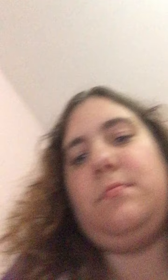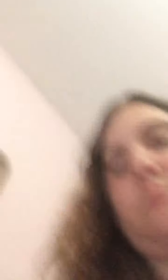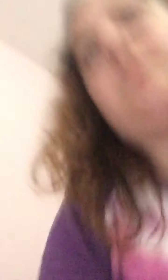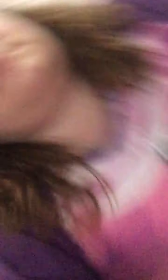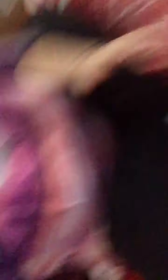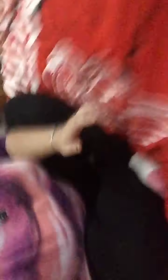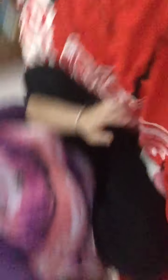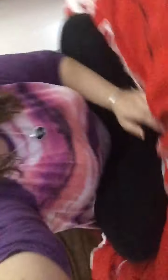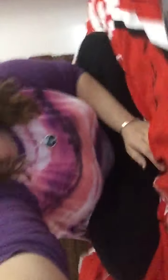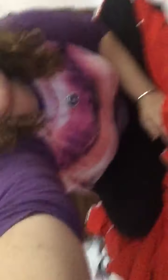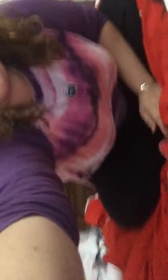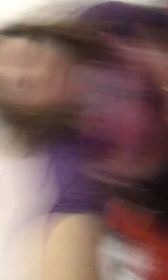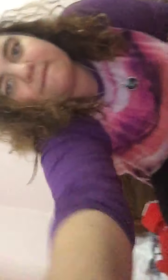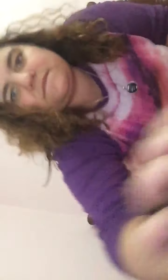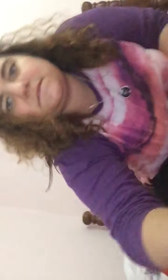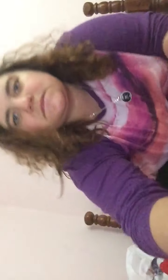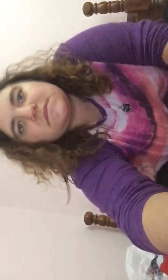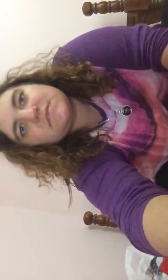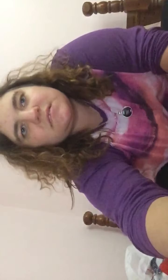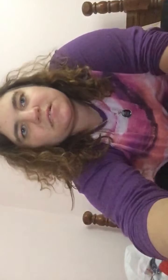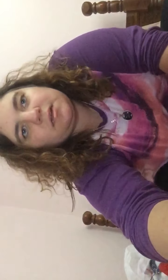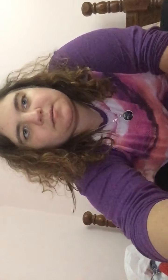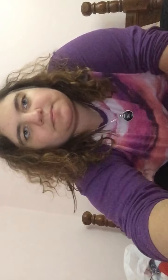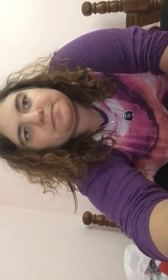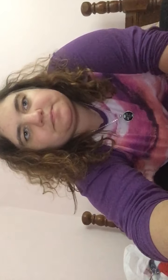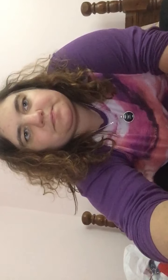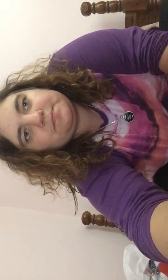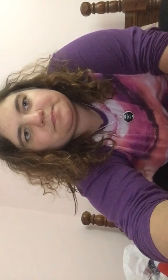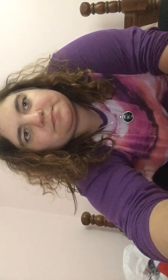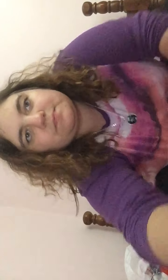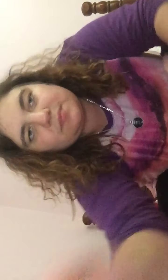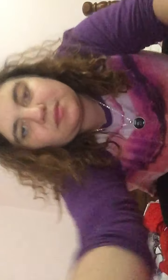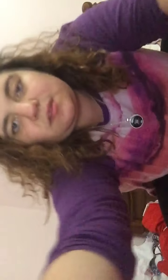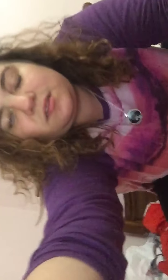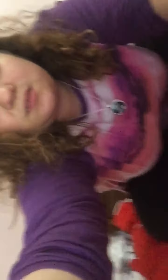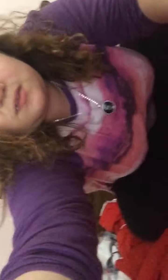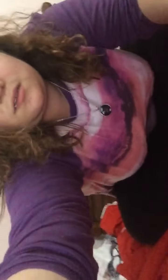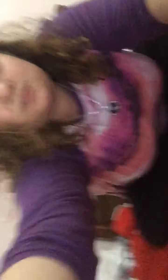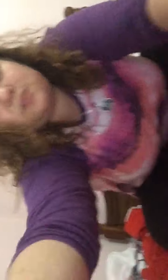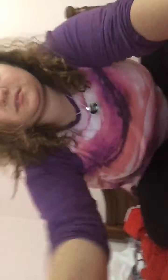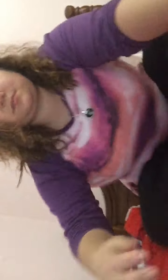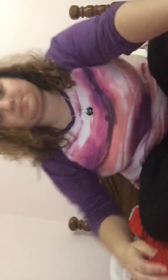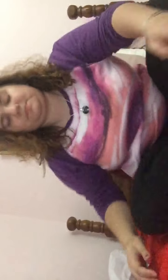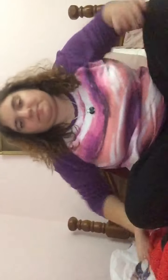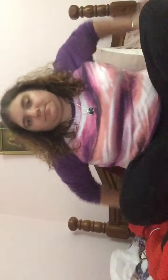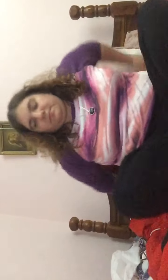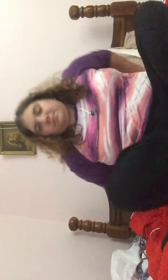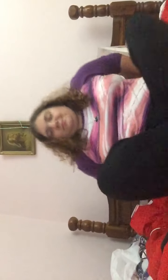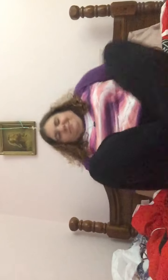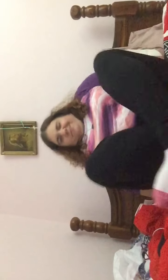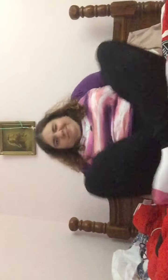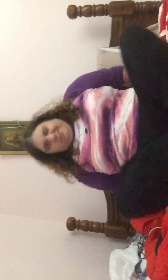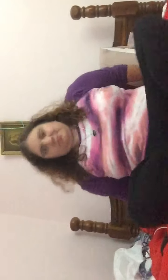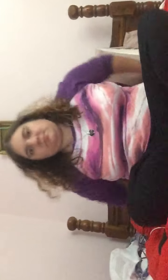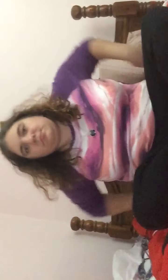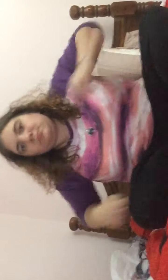Thank you